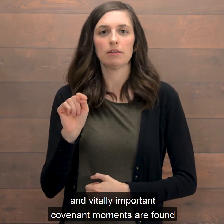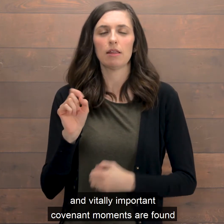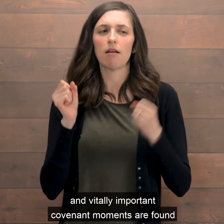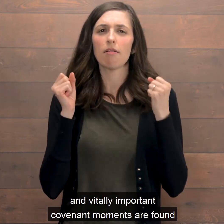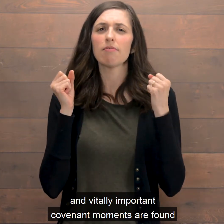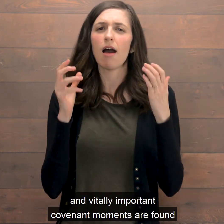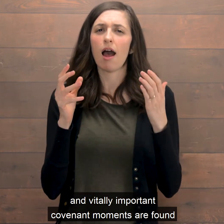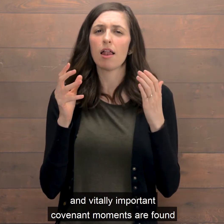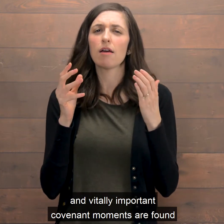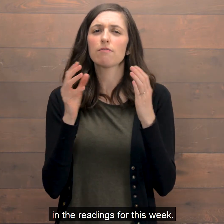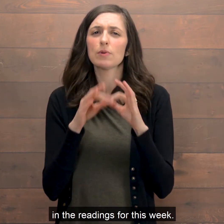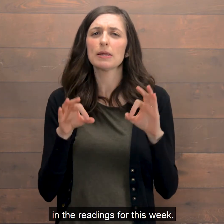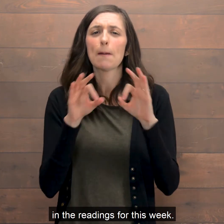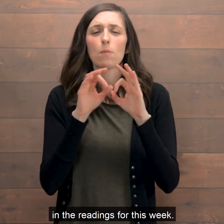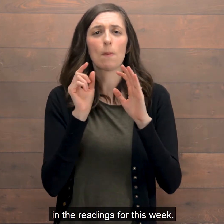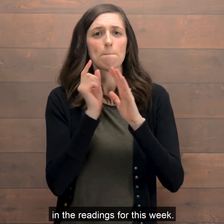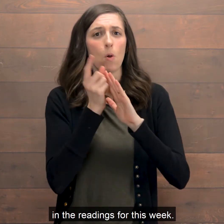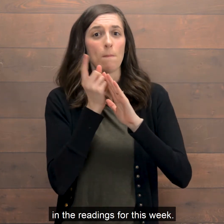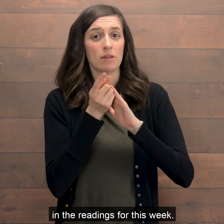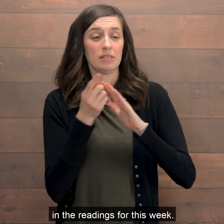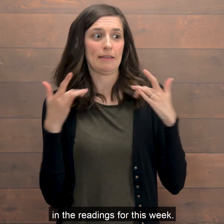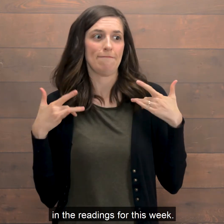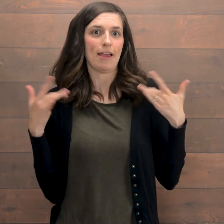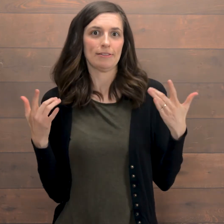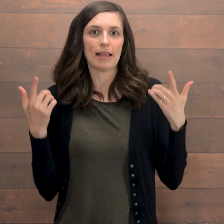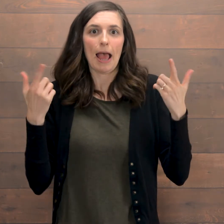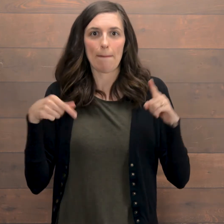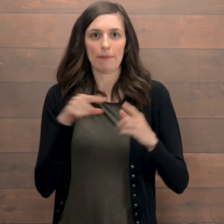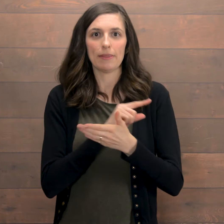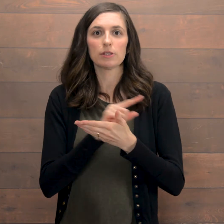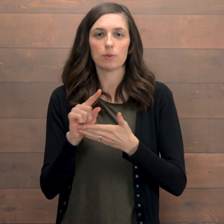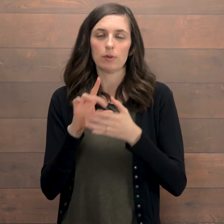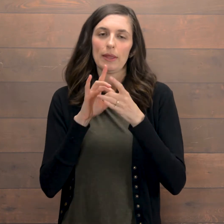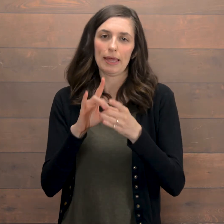covenant moments are found in the readings for this week.